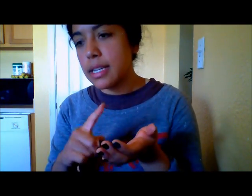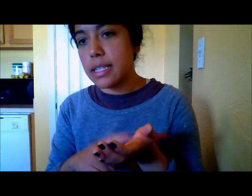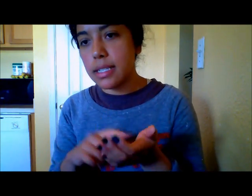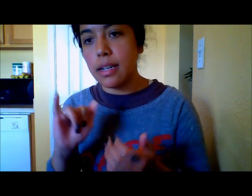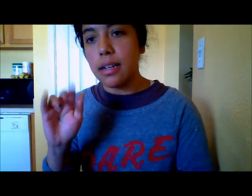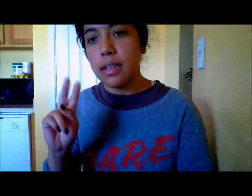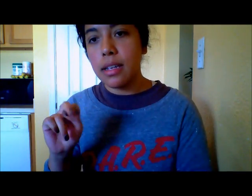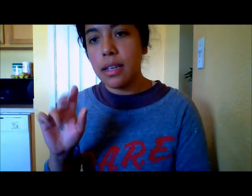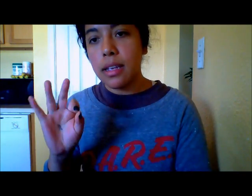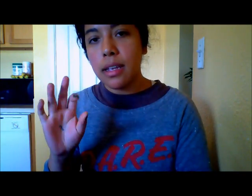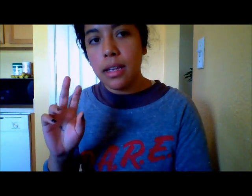It's